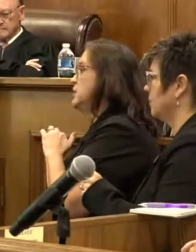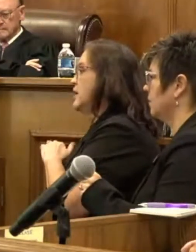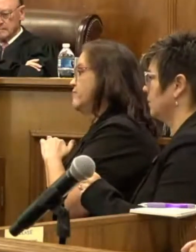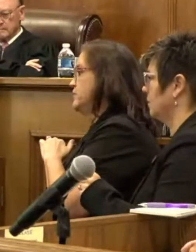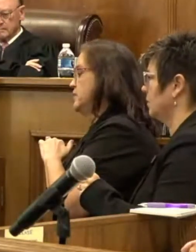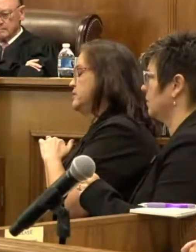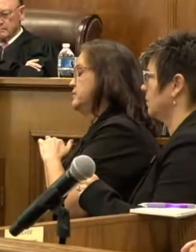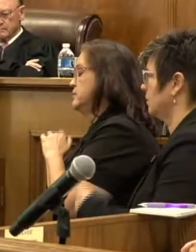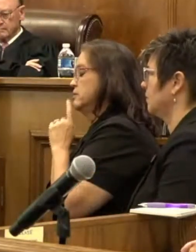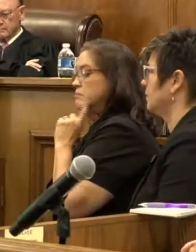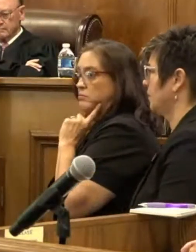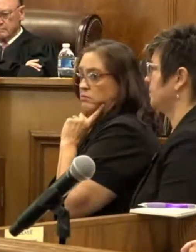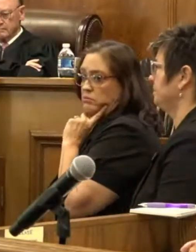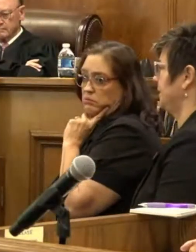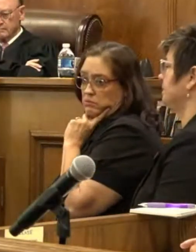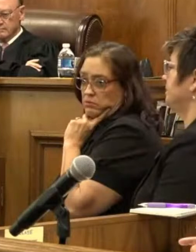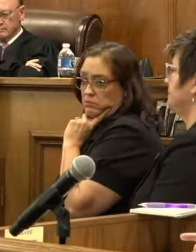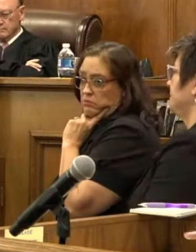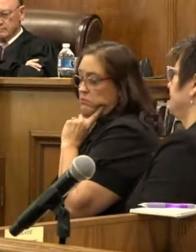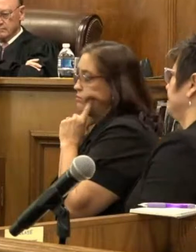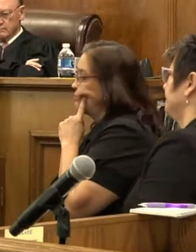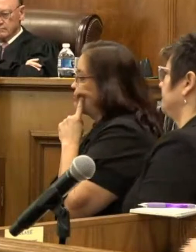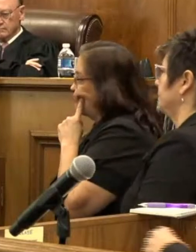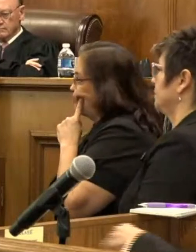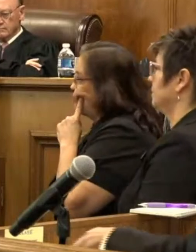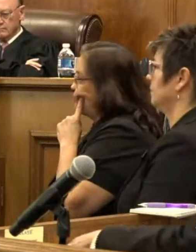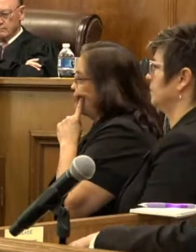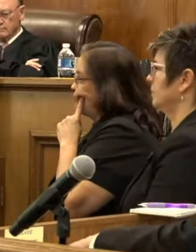on any evidence.